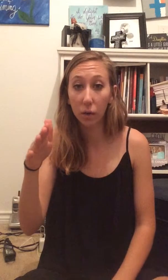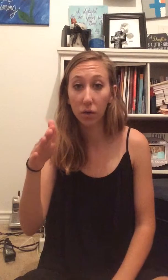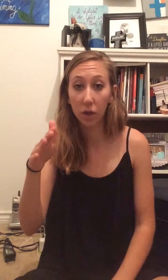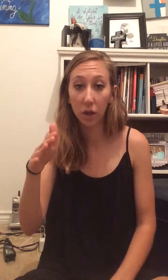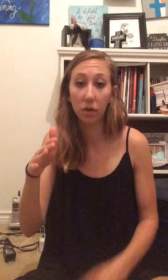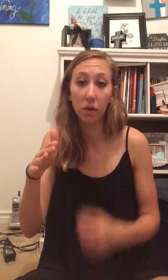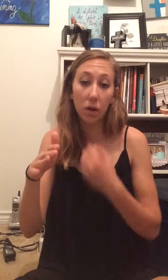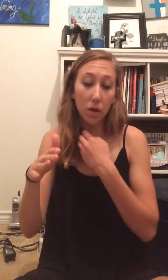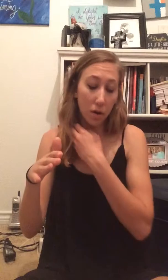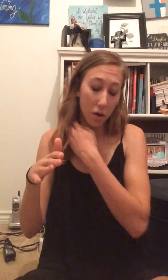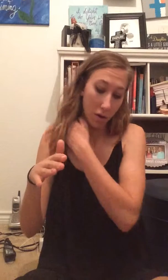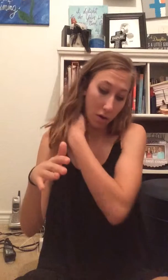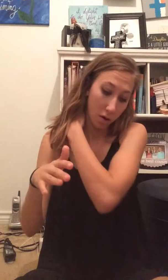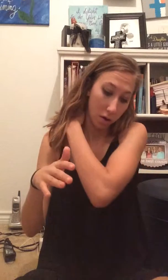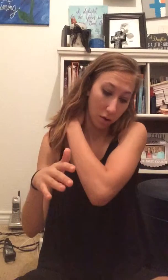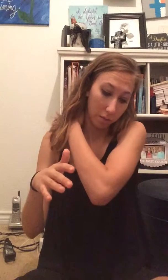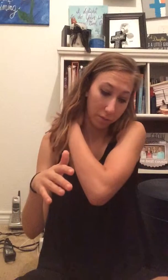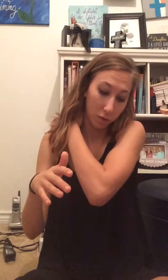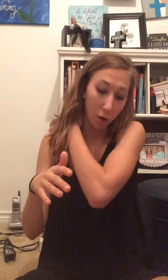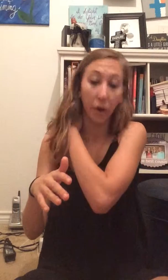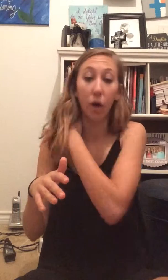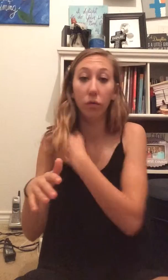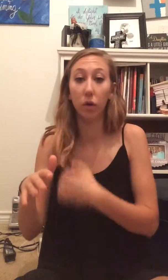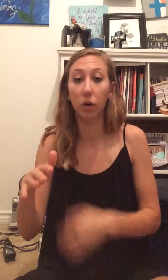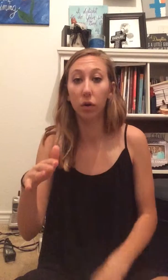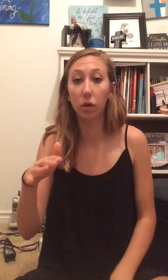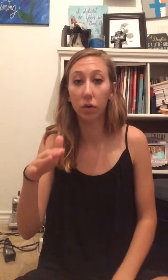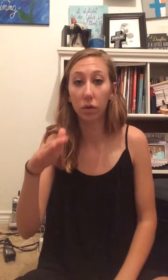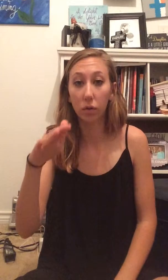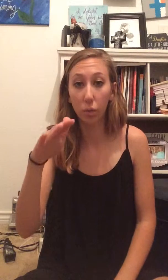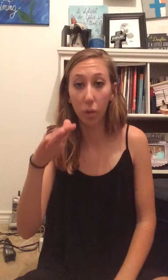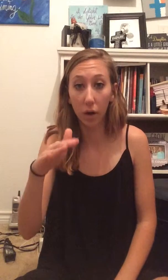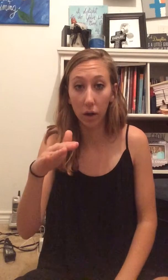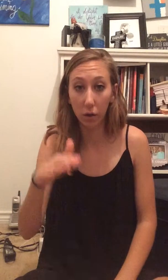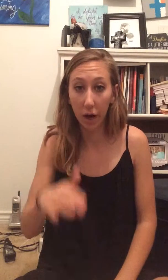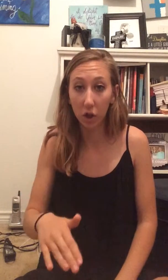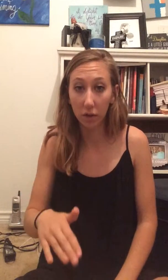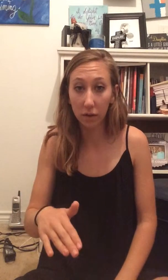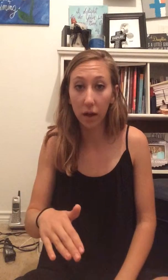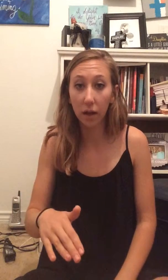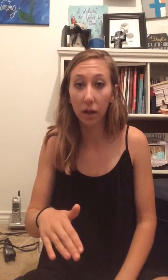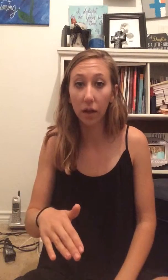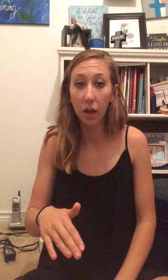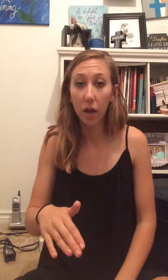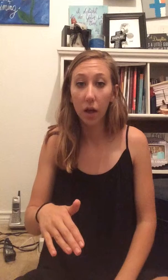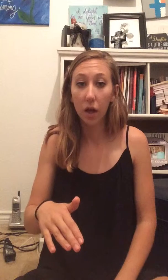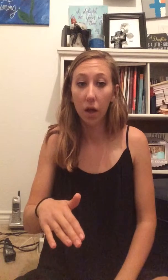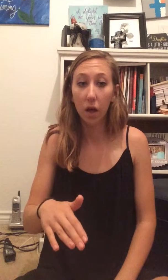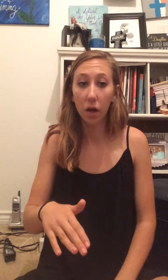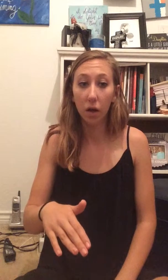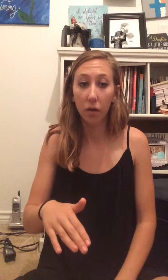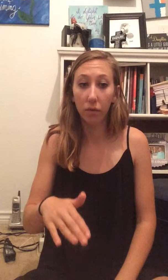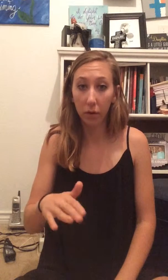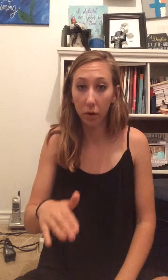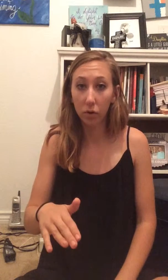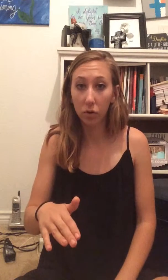I would suggest, um, going over what you're actually signing first